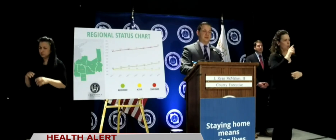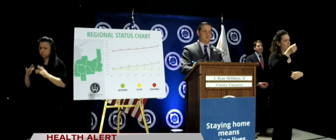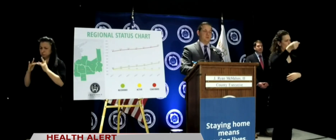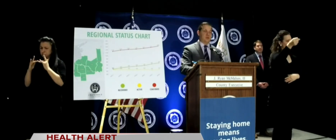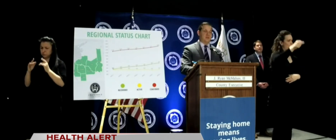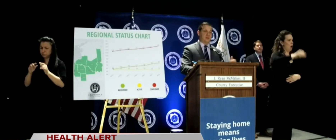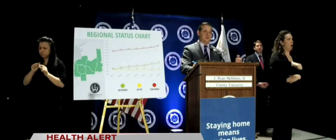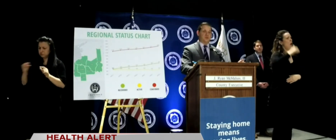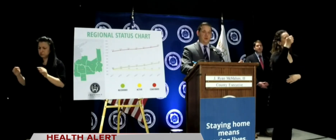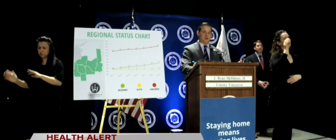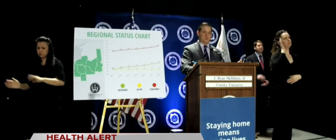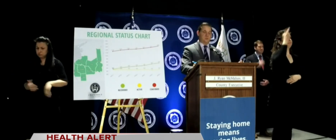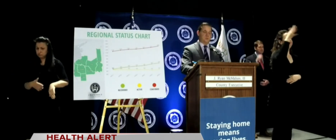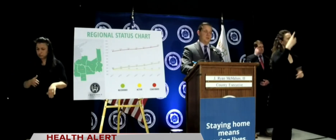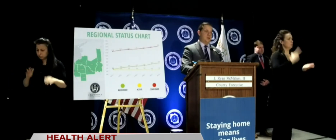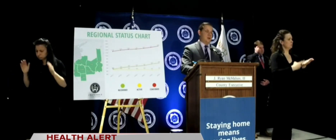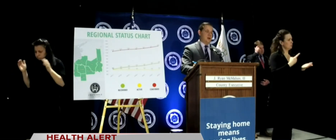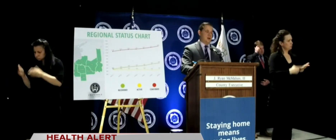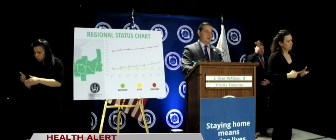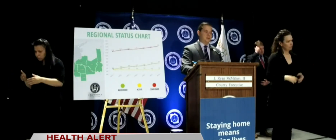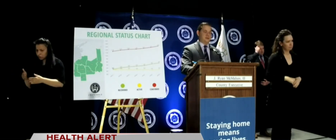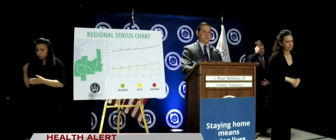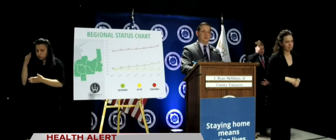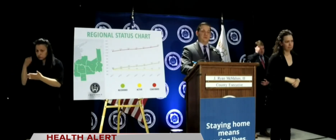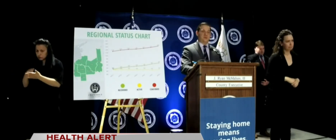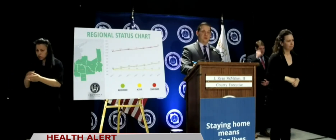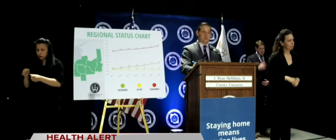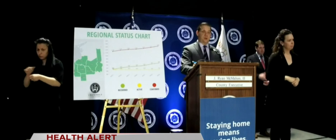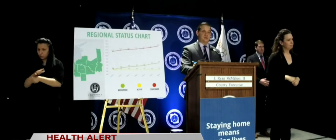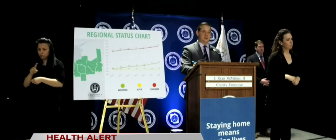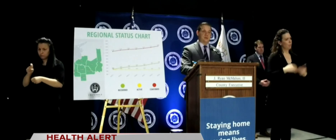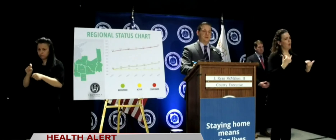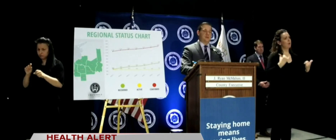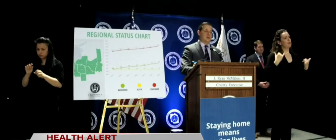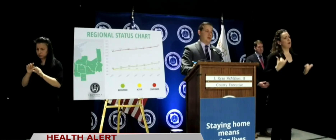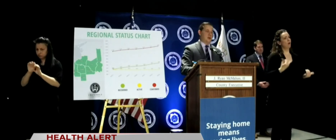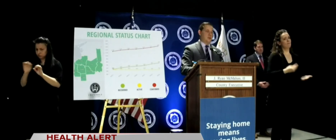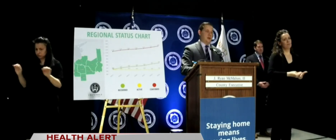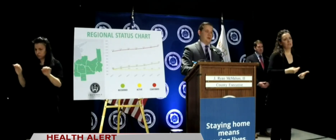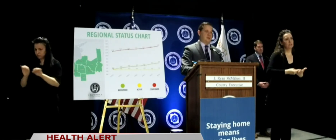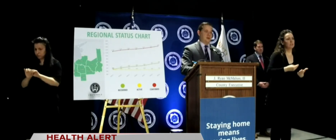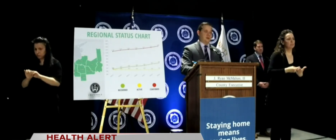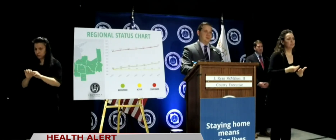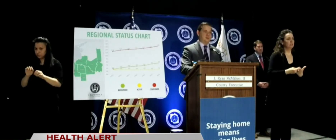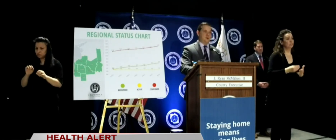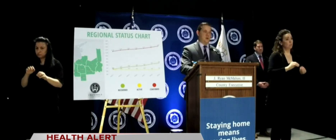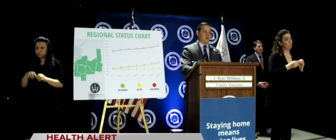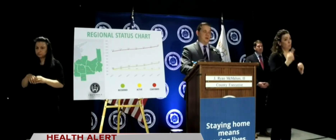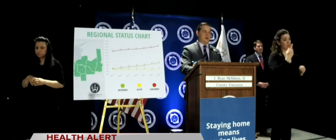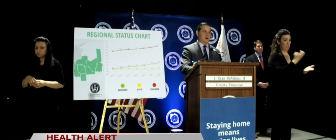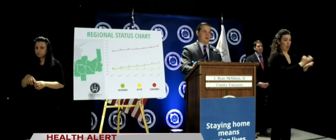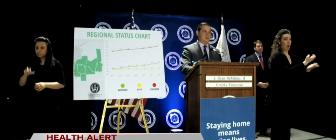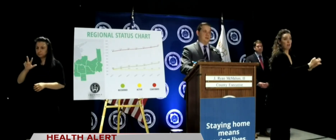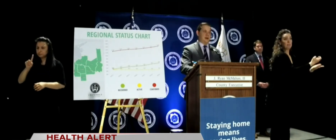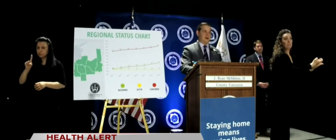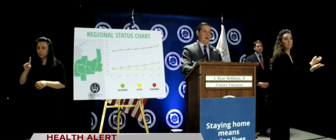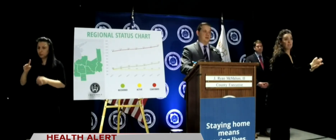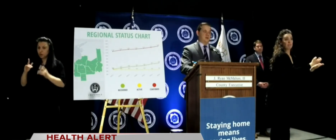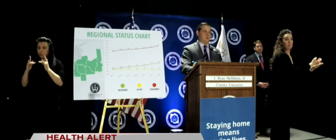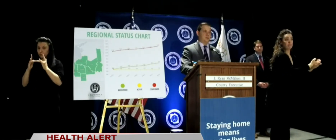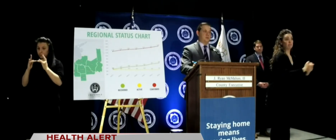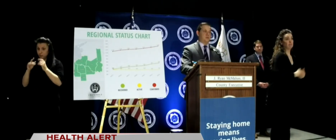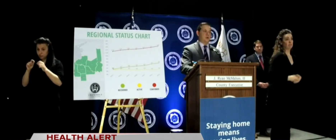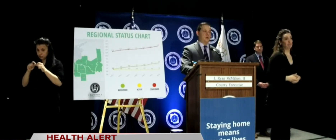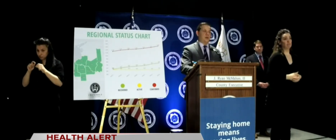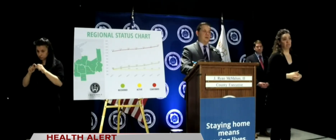funding that it was driving infrastructure, that's a big infrastructure project. So I